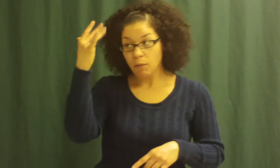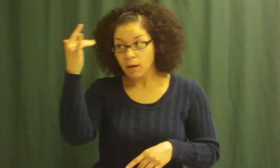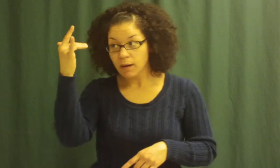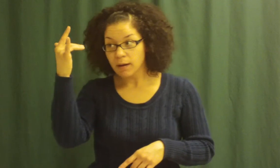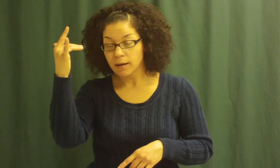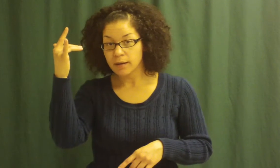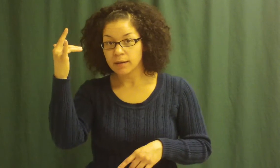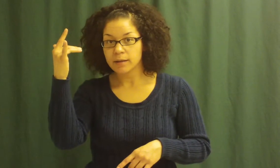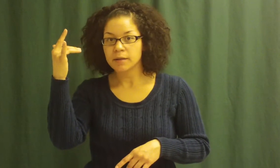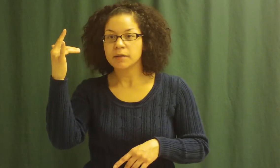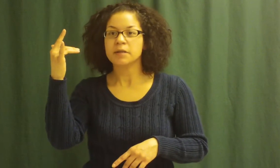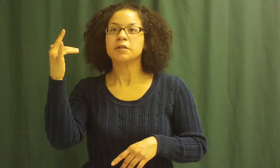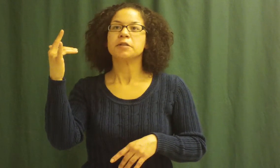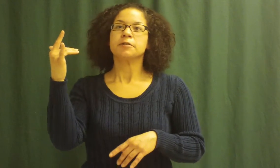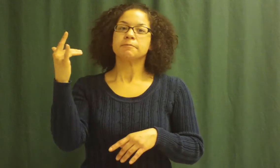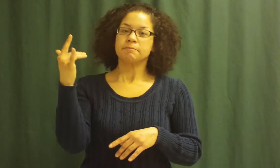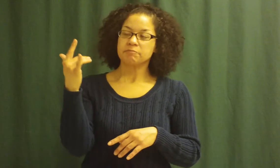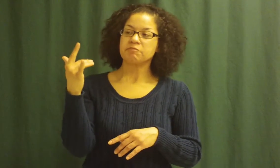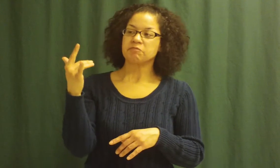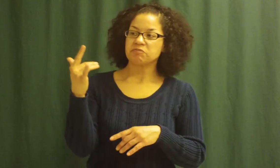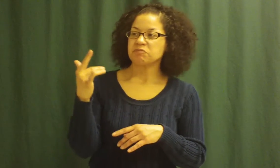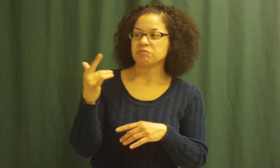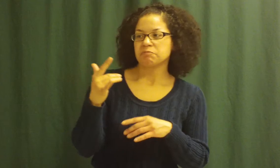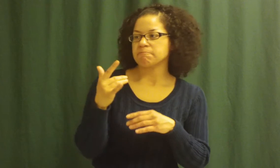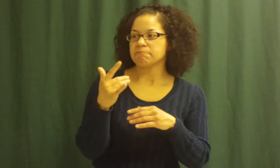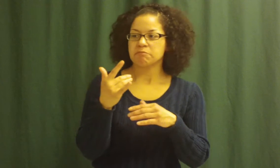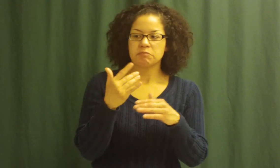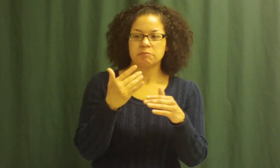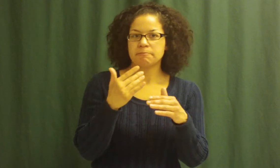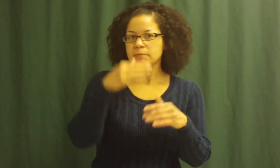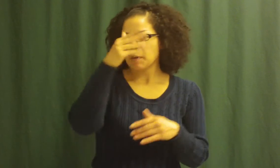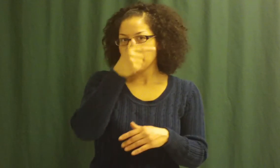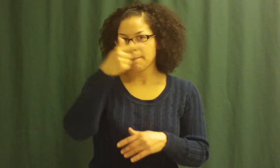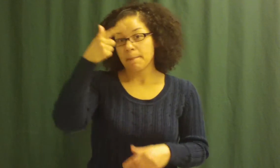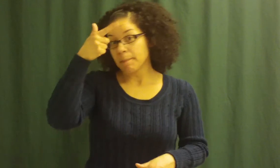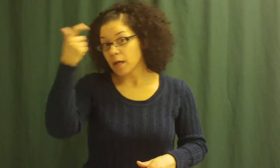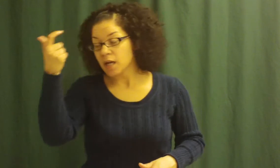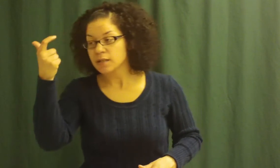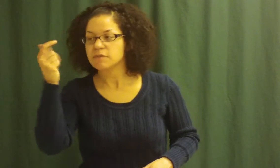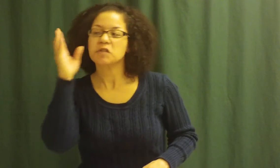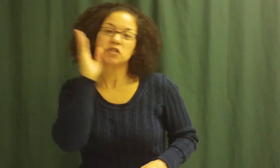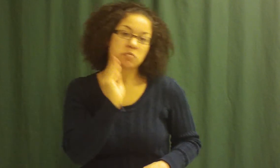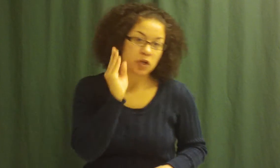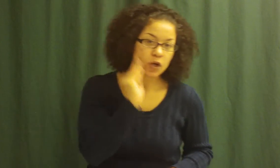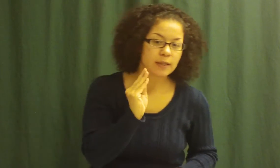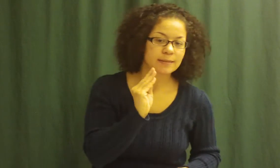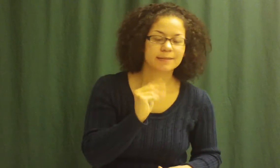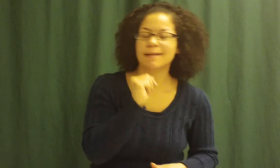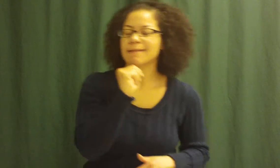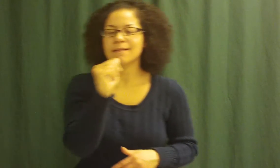rather than from hereditary, can't pronounce this word, rather than from instincts,